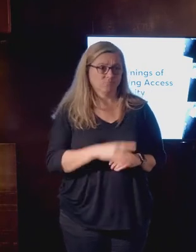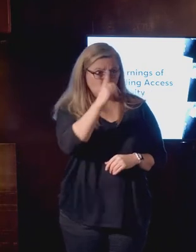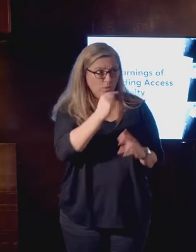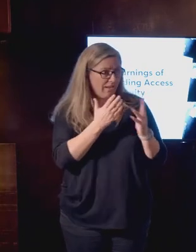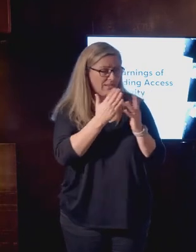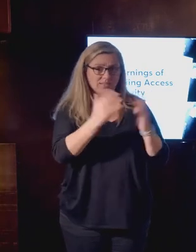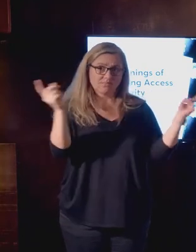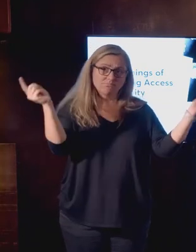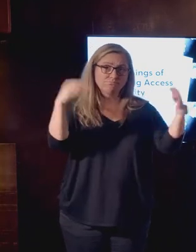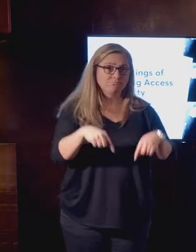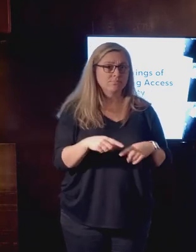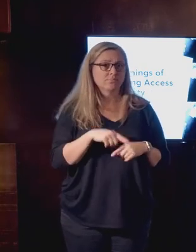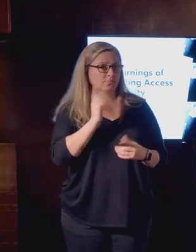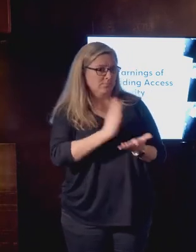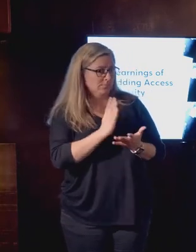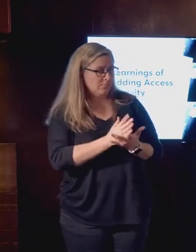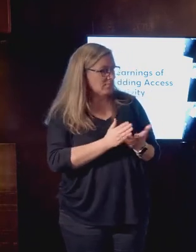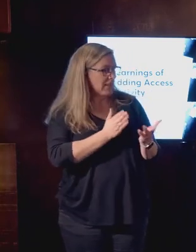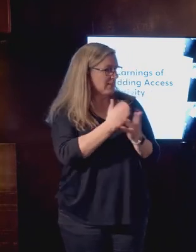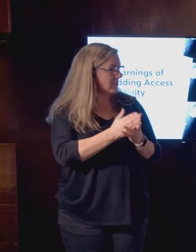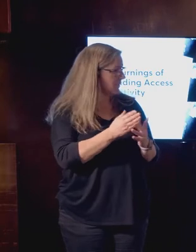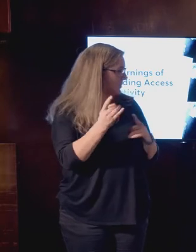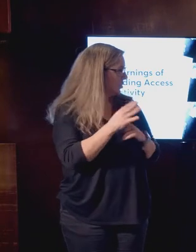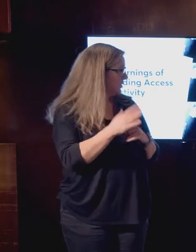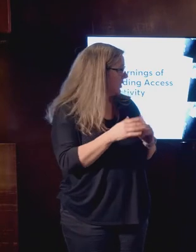yeah, accessibility is the key.